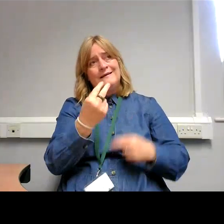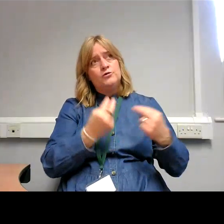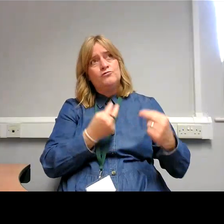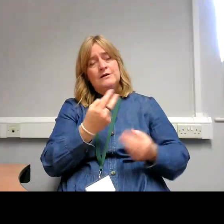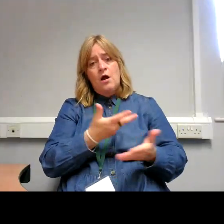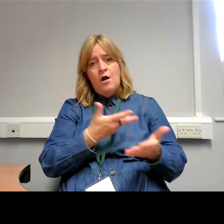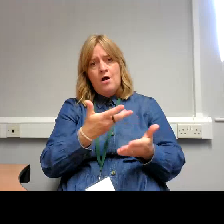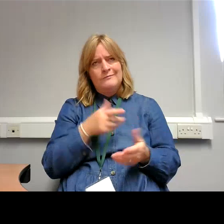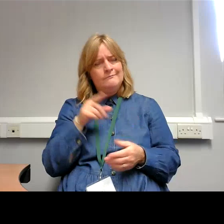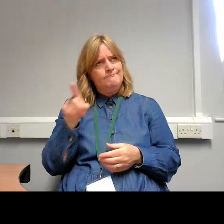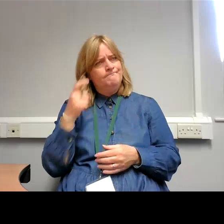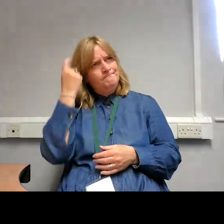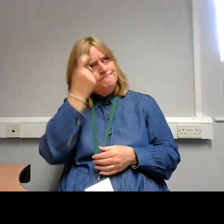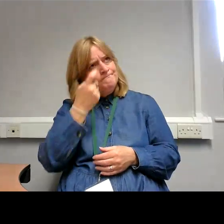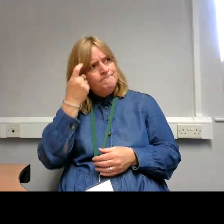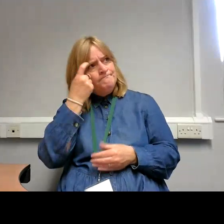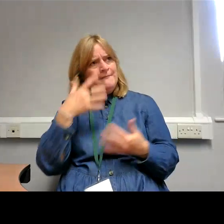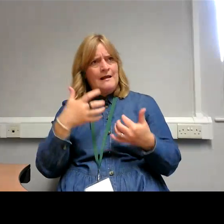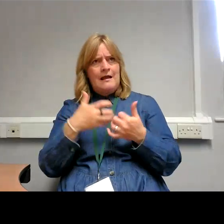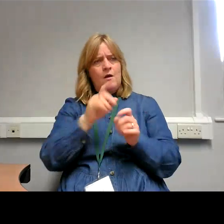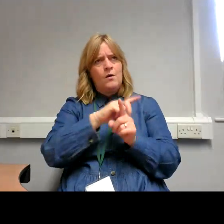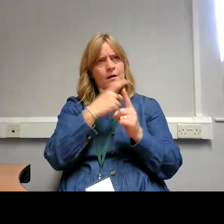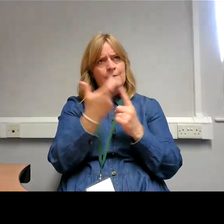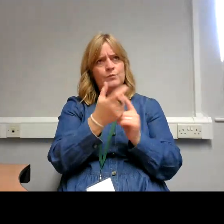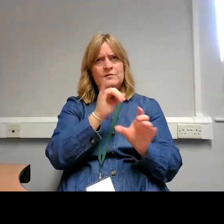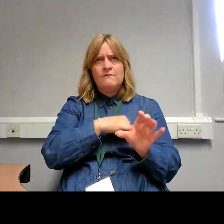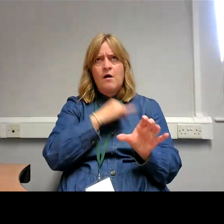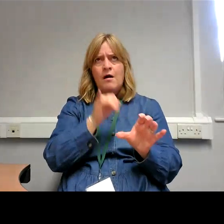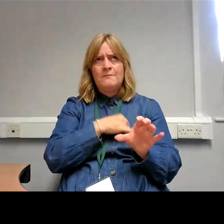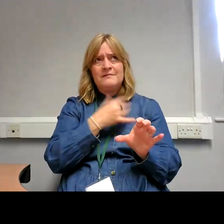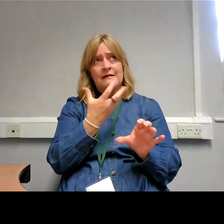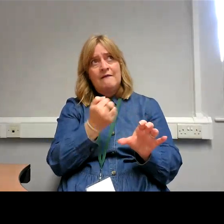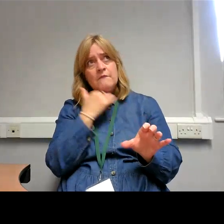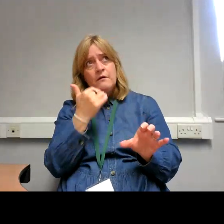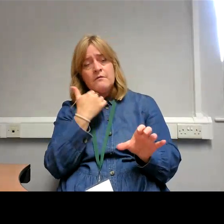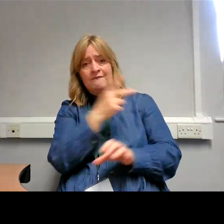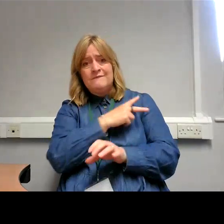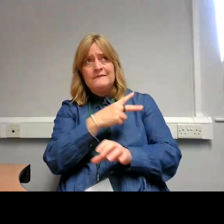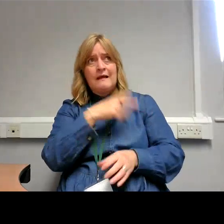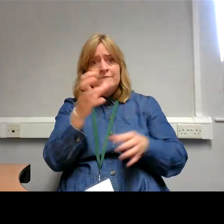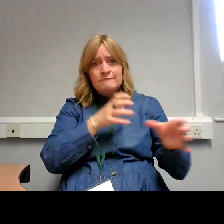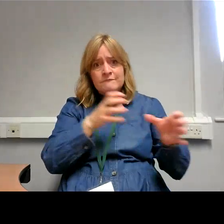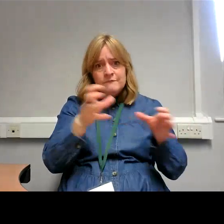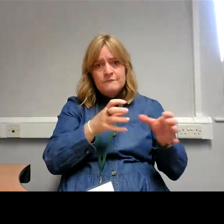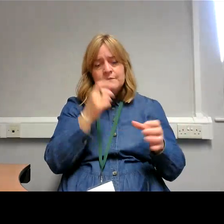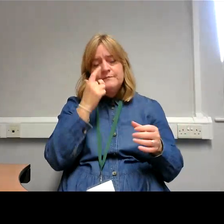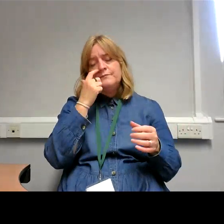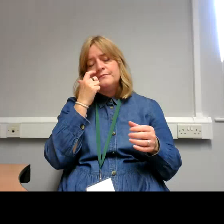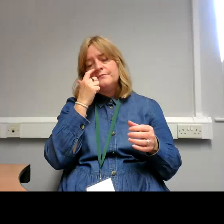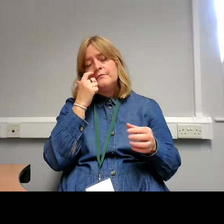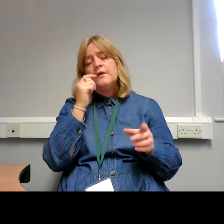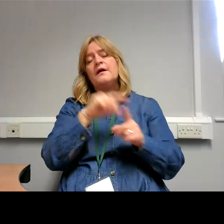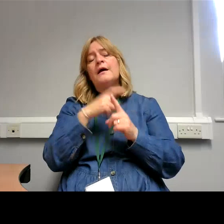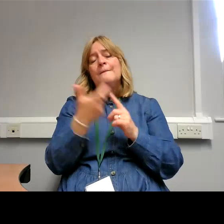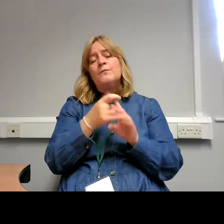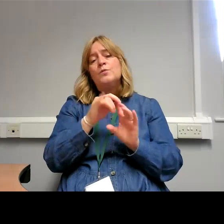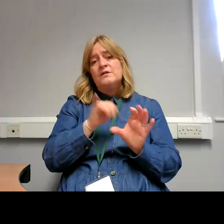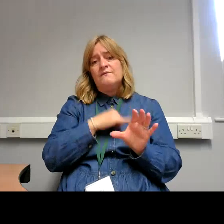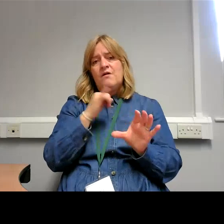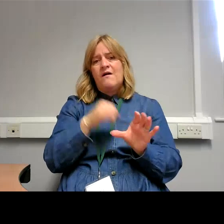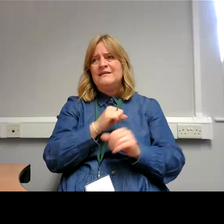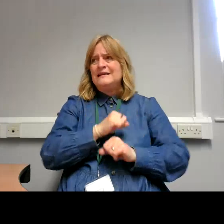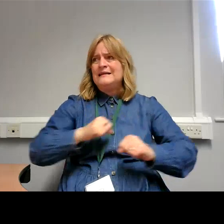community pharmacies are staffing these extra services. And as we all know, space at the community pharmacy can be